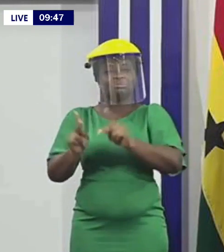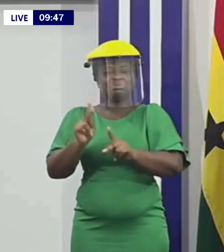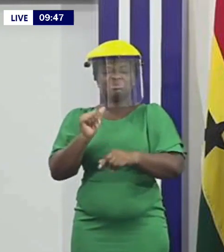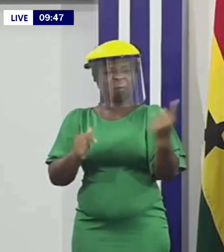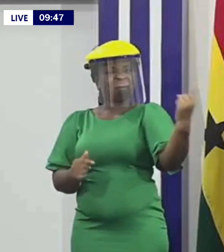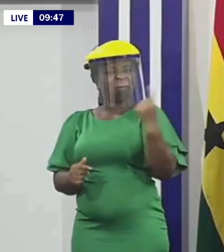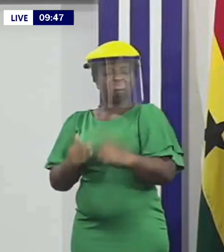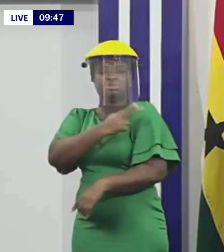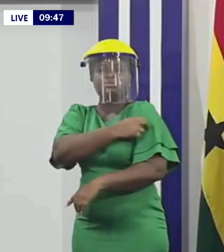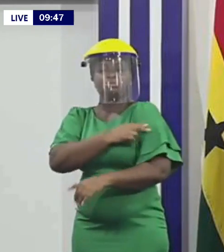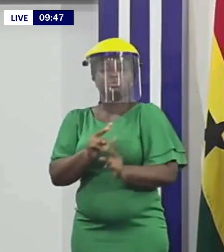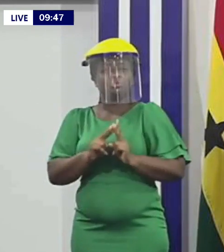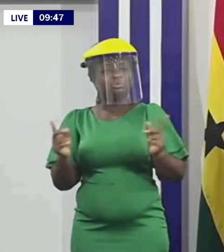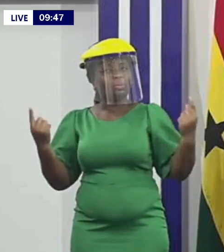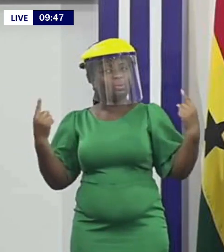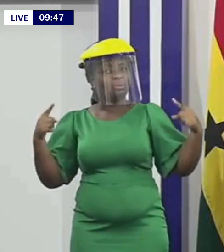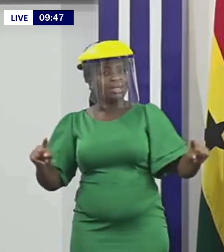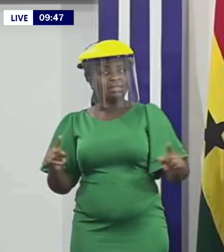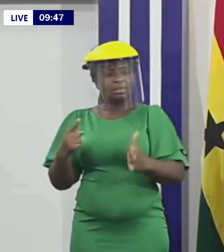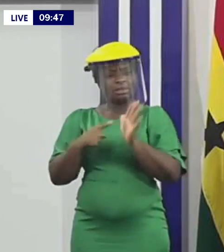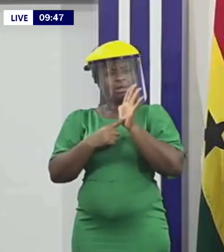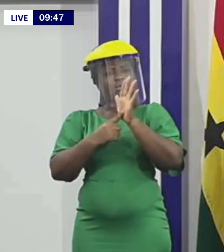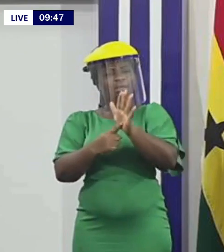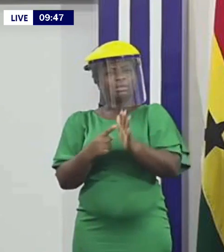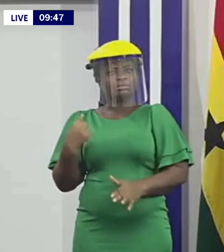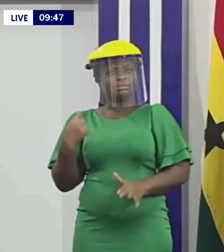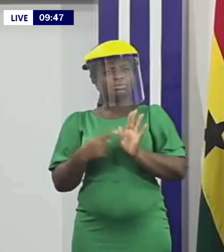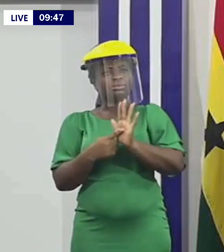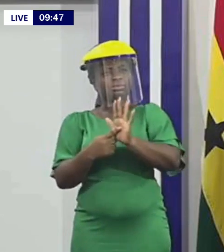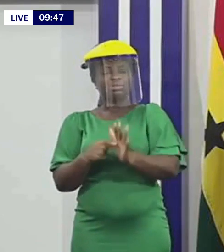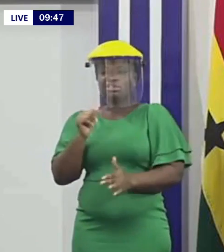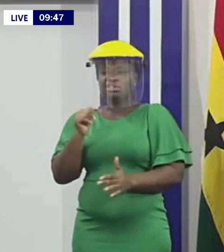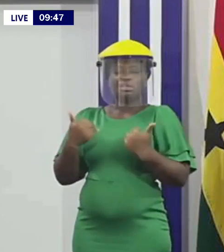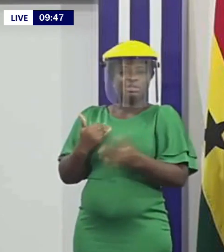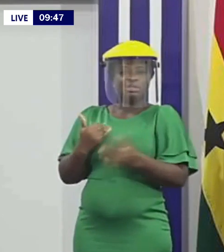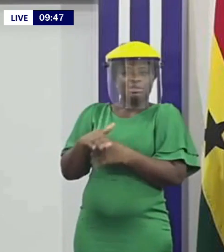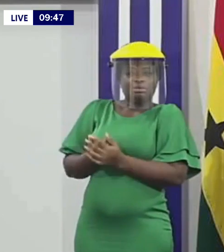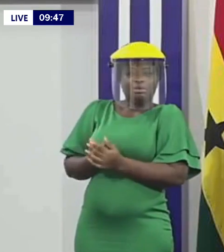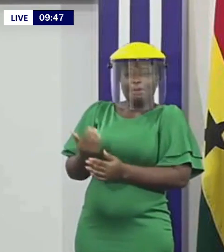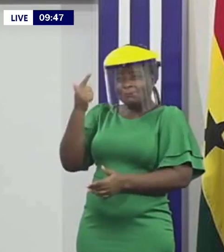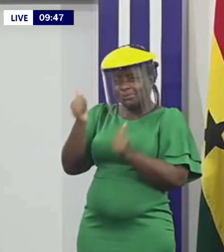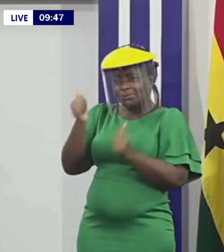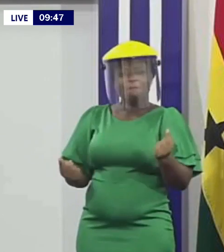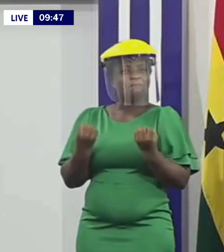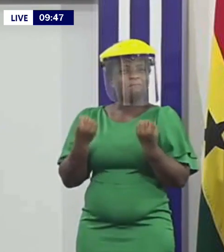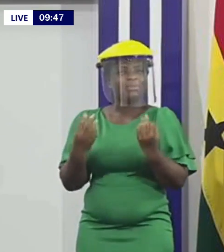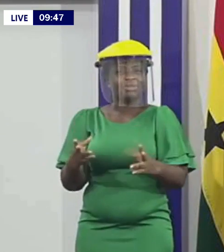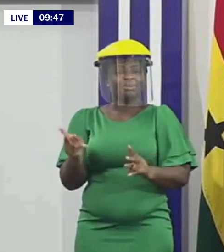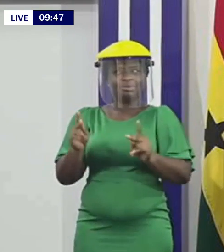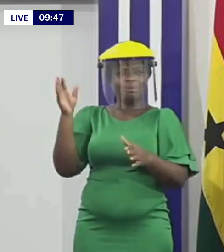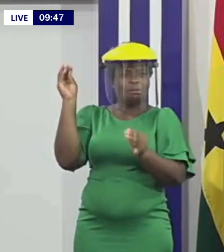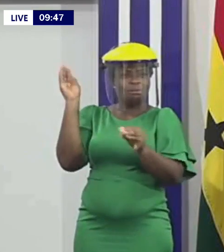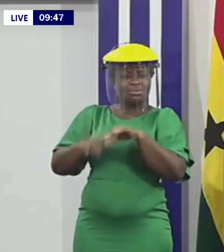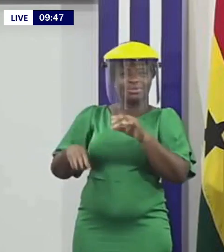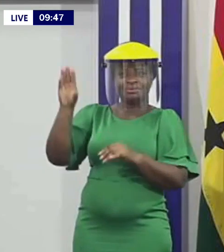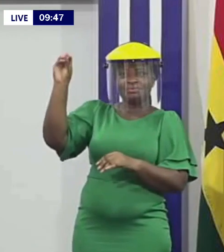hospital. So when the signs and symptoms started, you may not have all. Even majority, more than 50%,